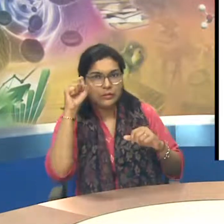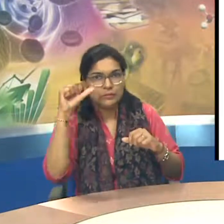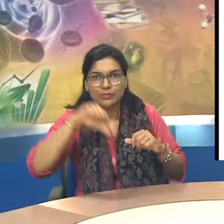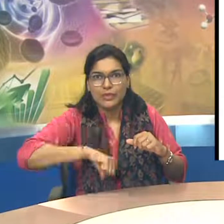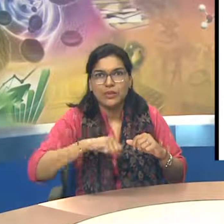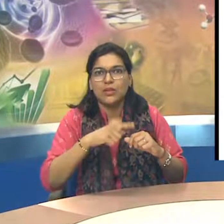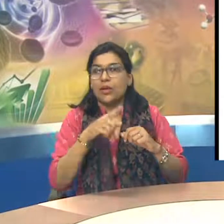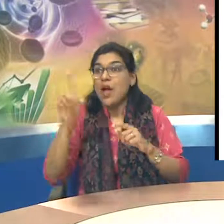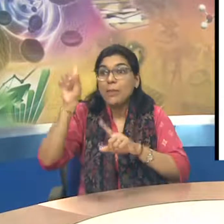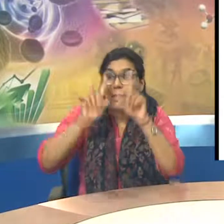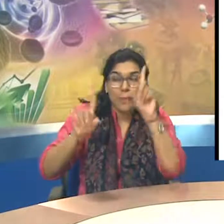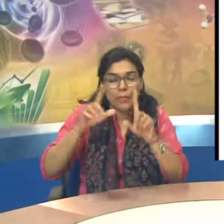overcome the